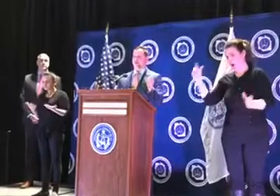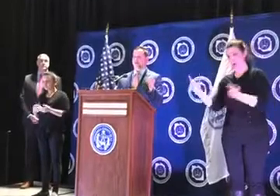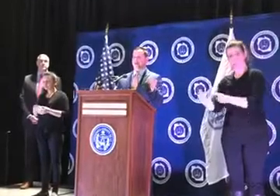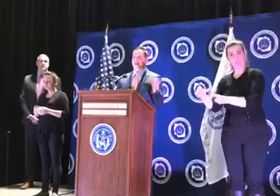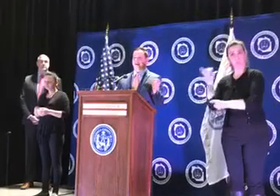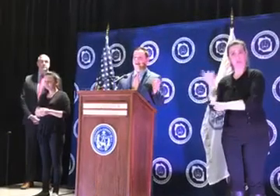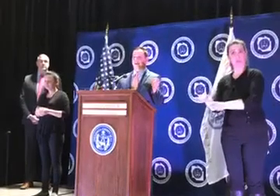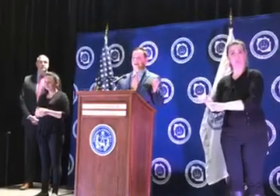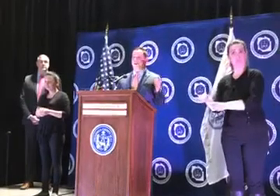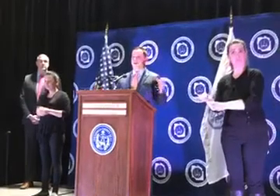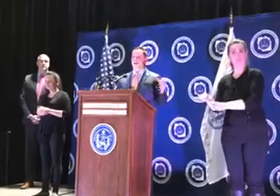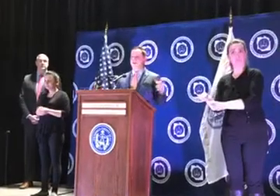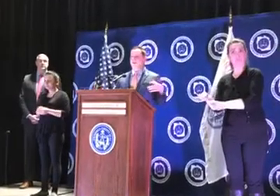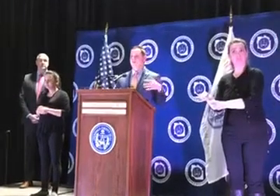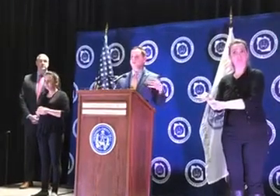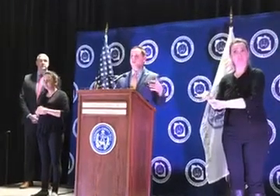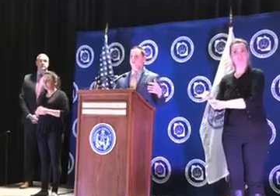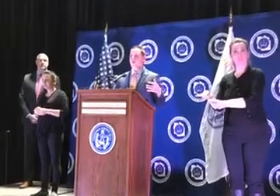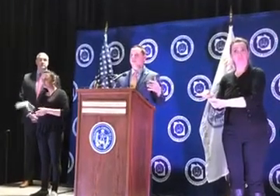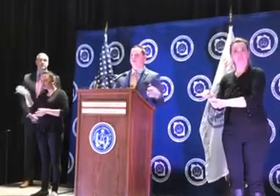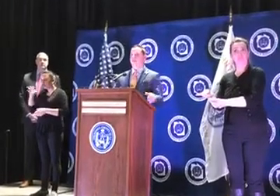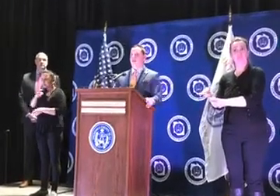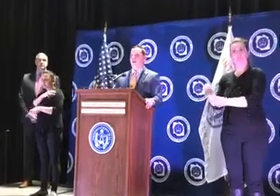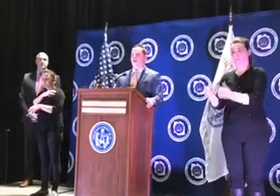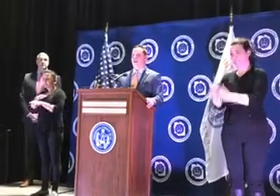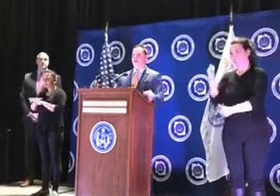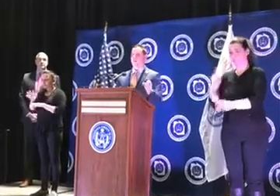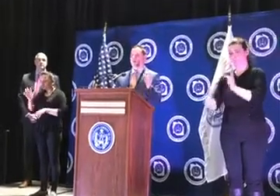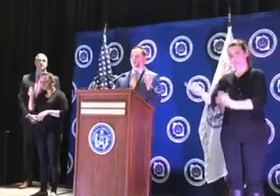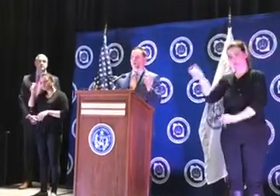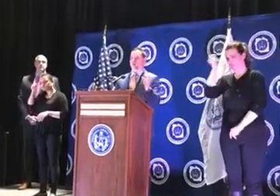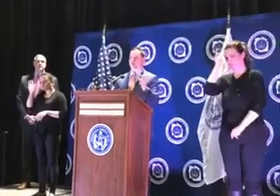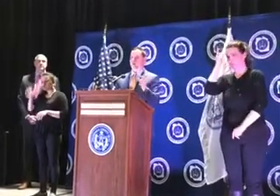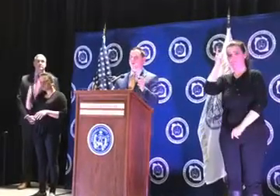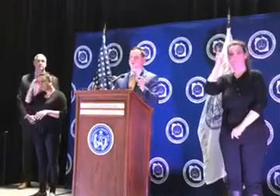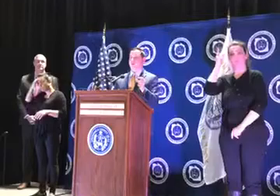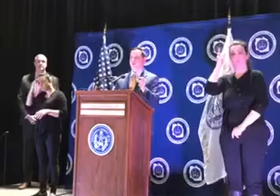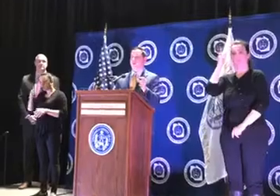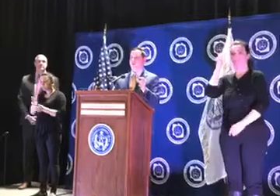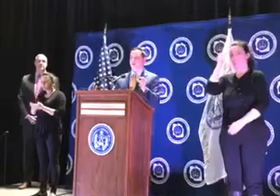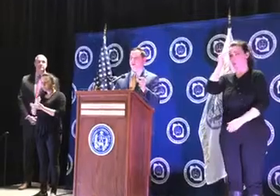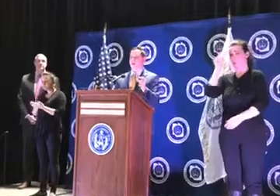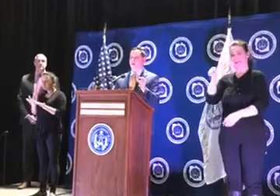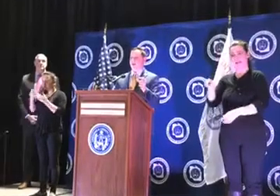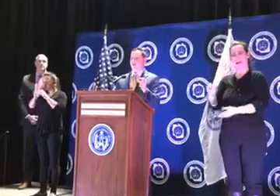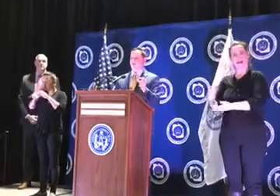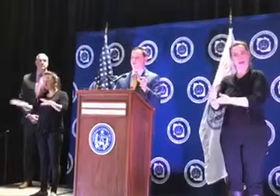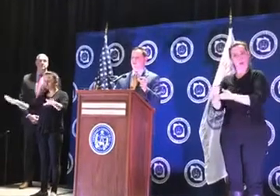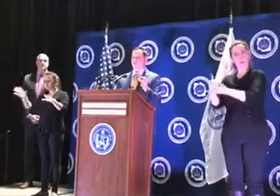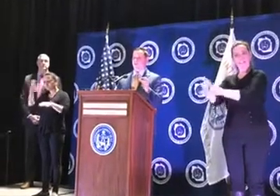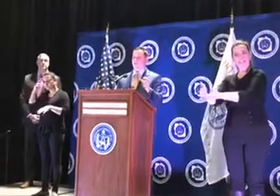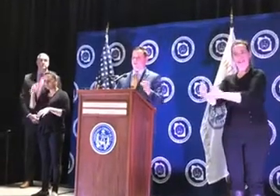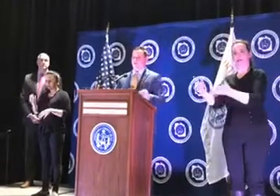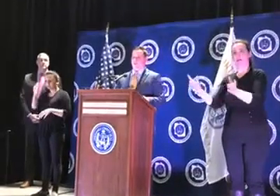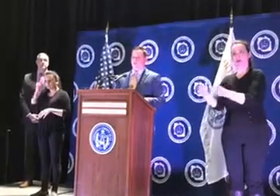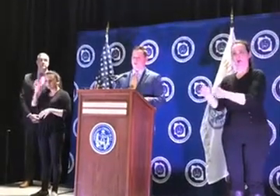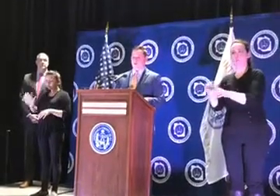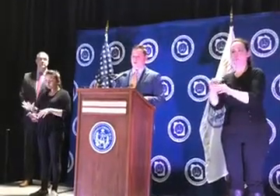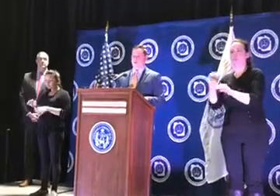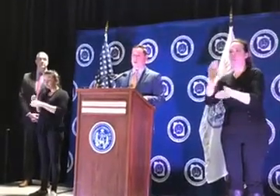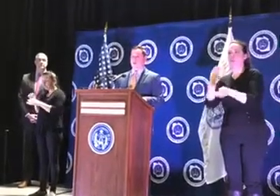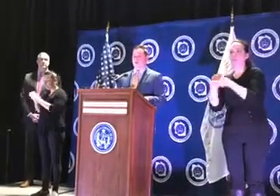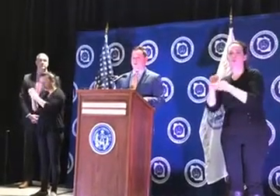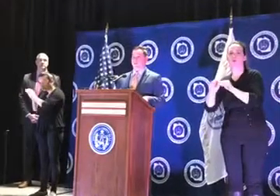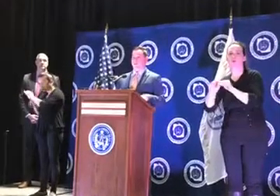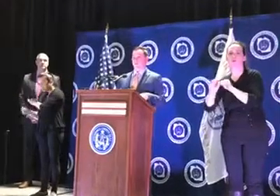most people get it. They want to get help. They don't feel well. The people who are in quarantine have a level